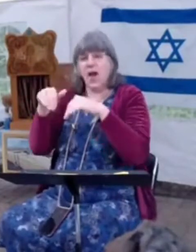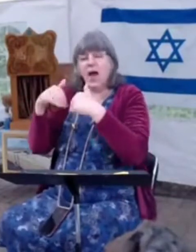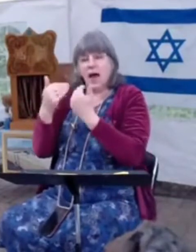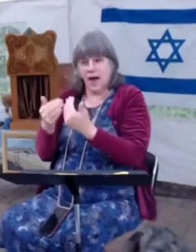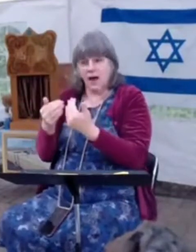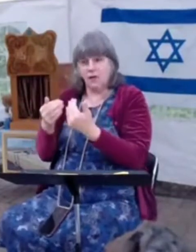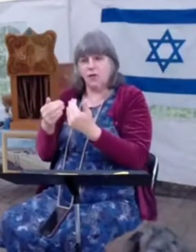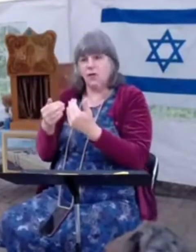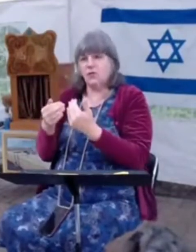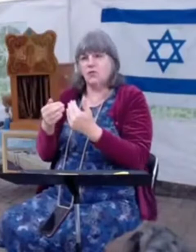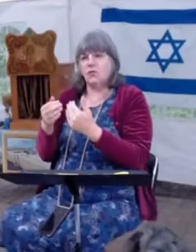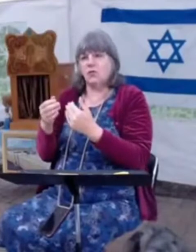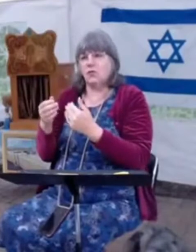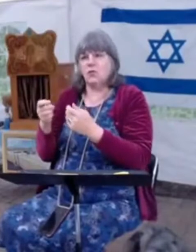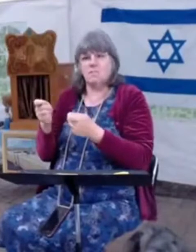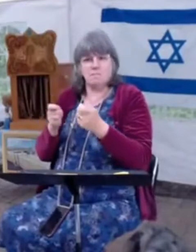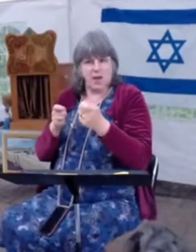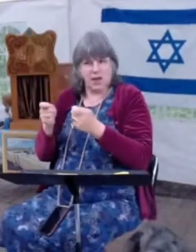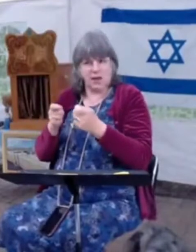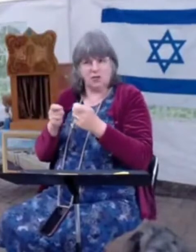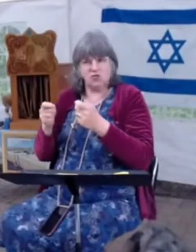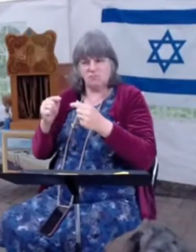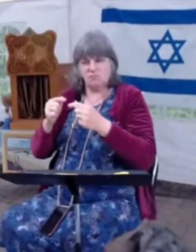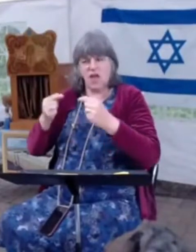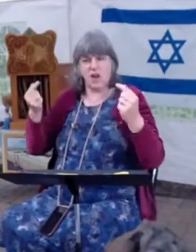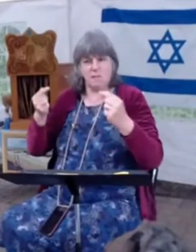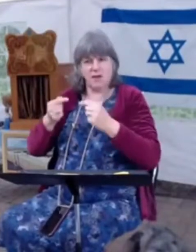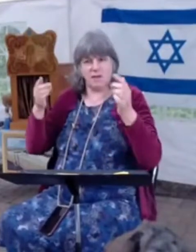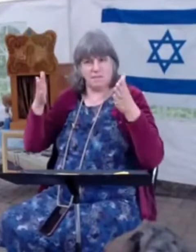Abraham arrived to the promised land, there was somebody there.